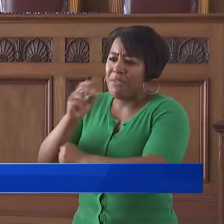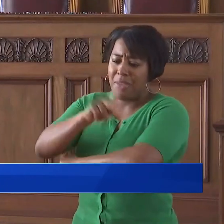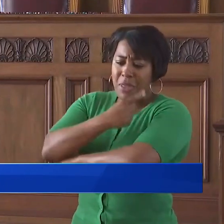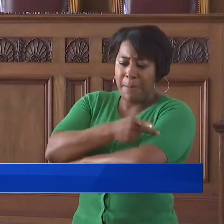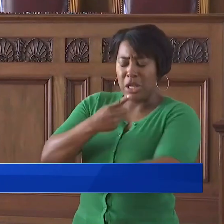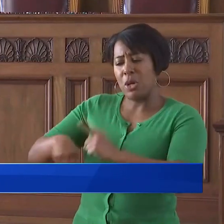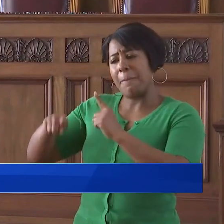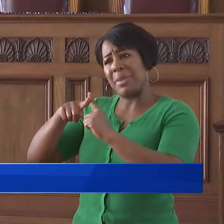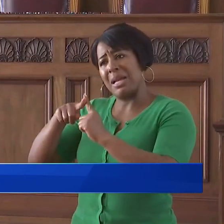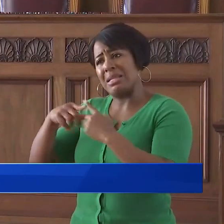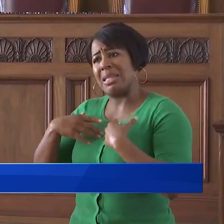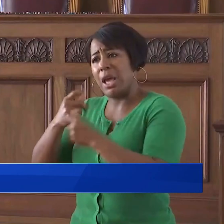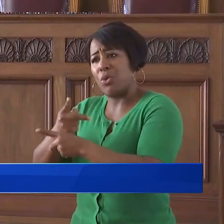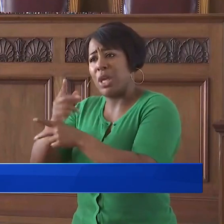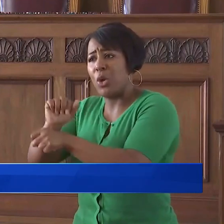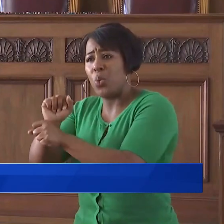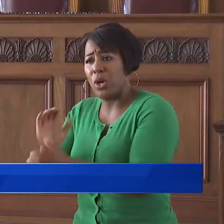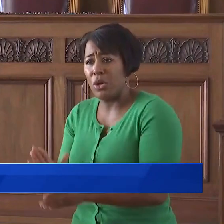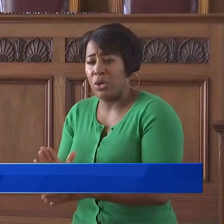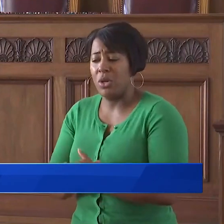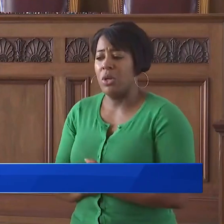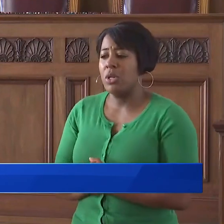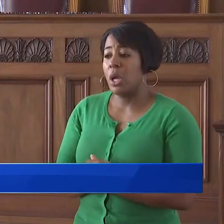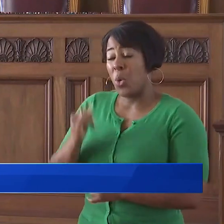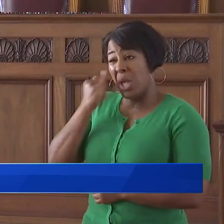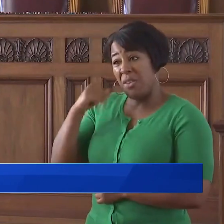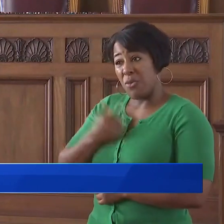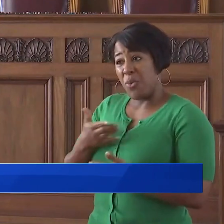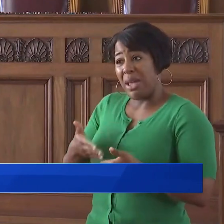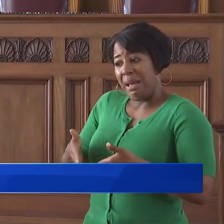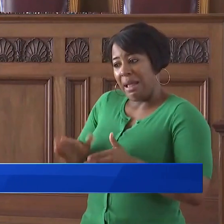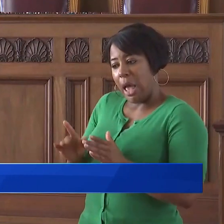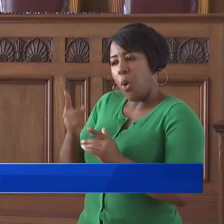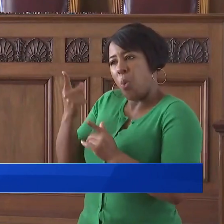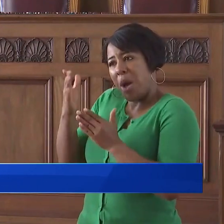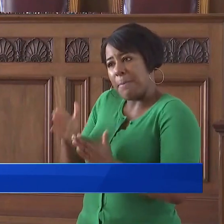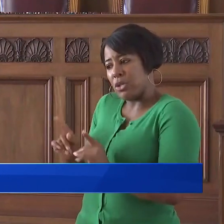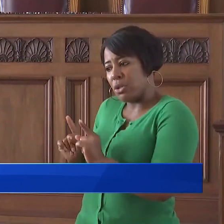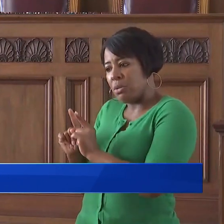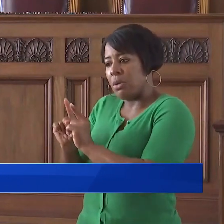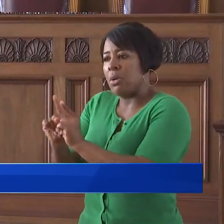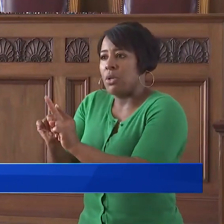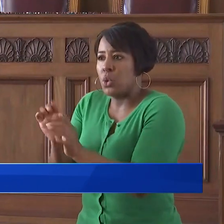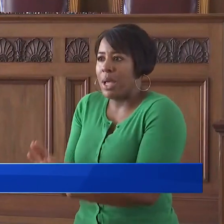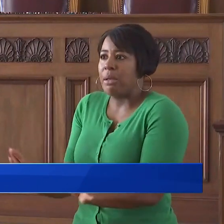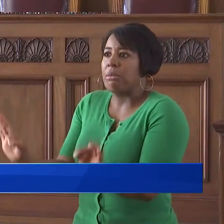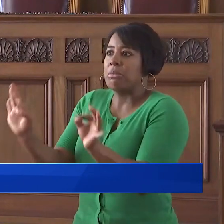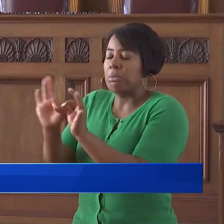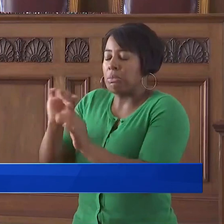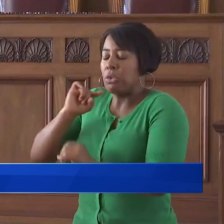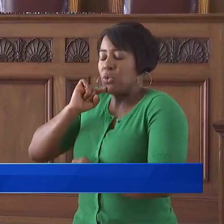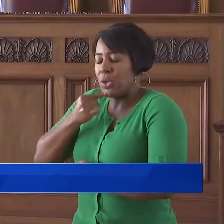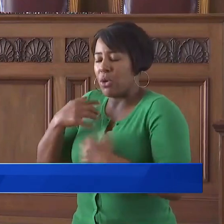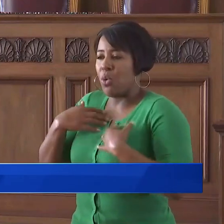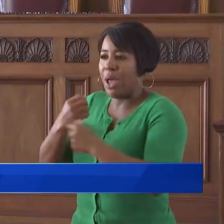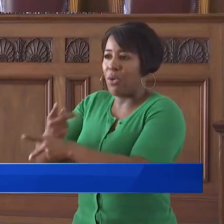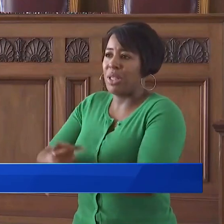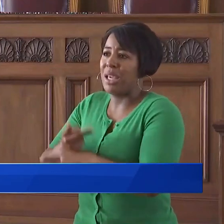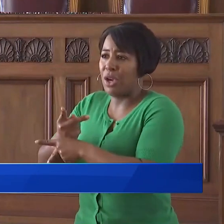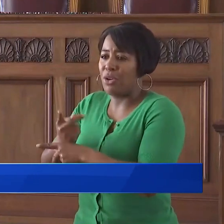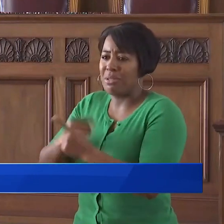workers. By allowing a loved one to accompany you into a critical healthcare setting, especially during a